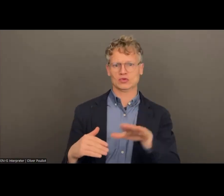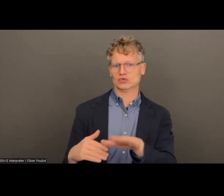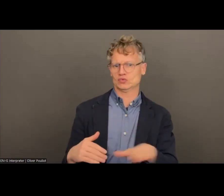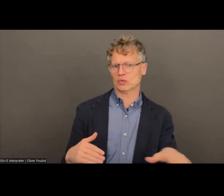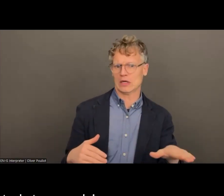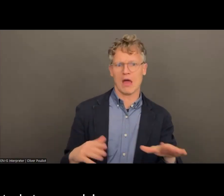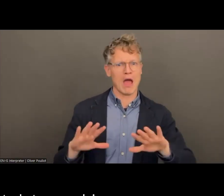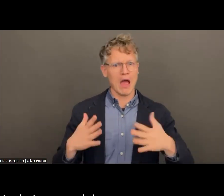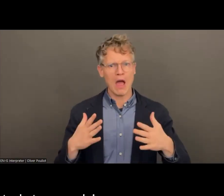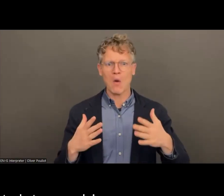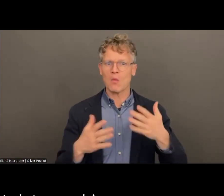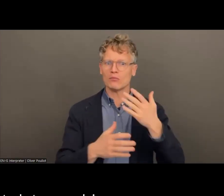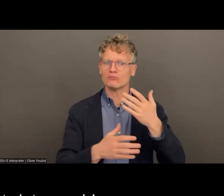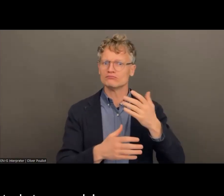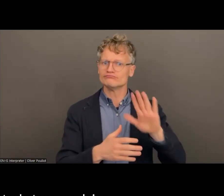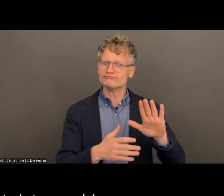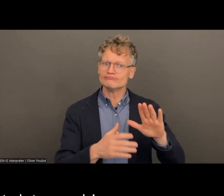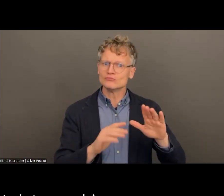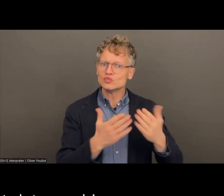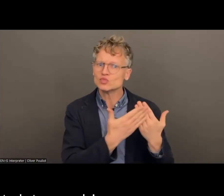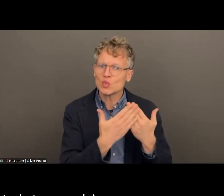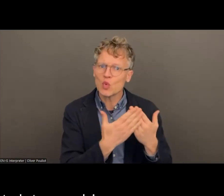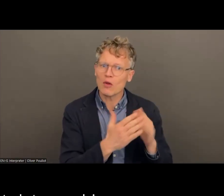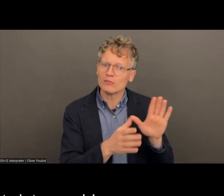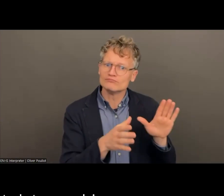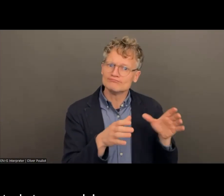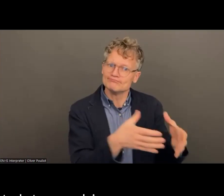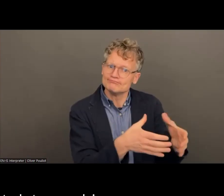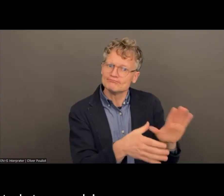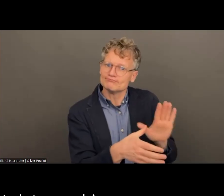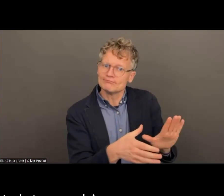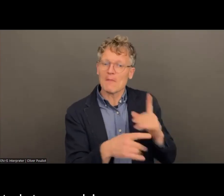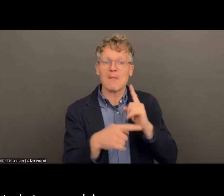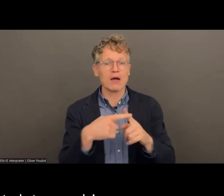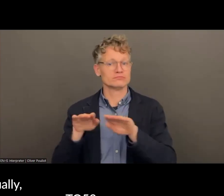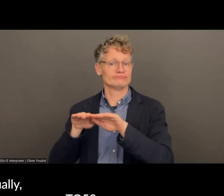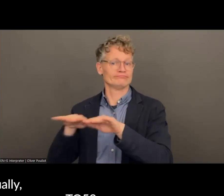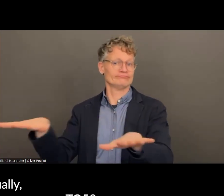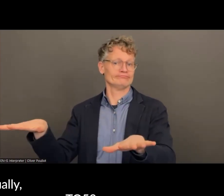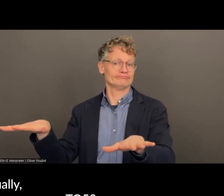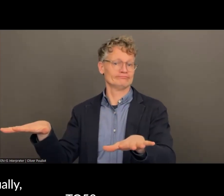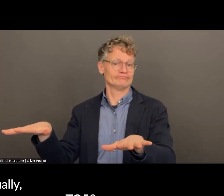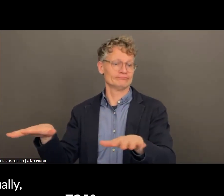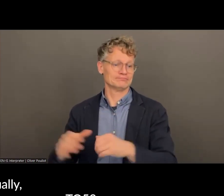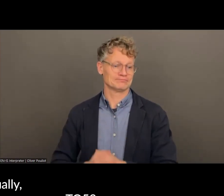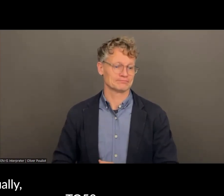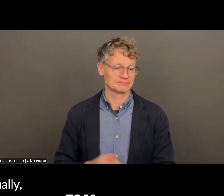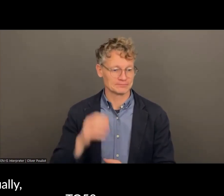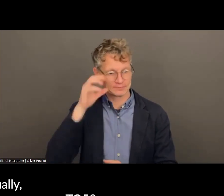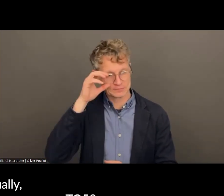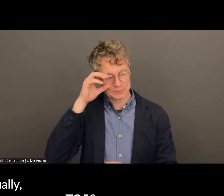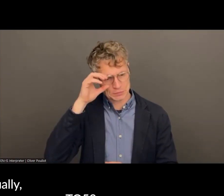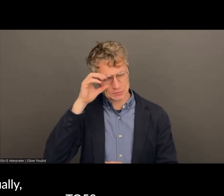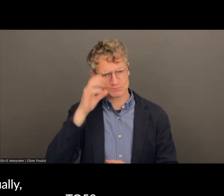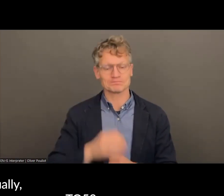well. So we when talk about the work we are doing, actually we are running a